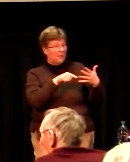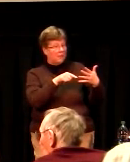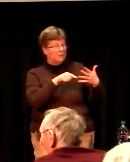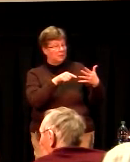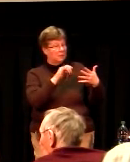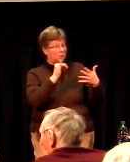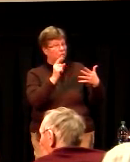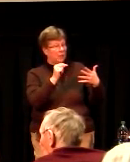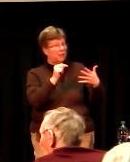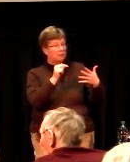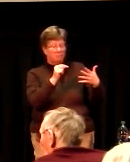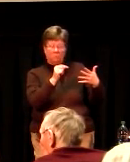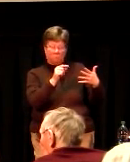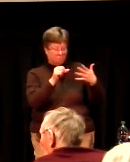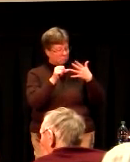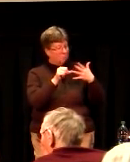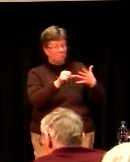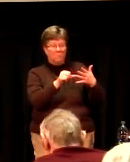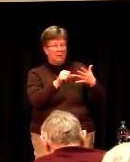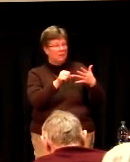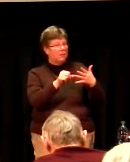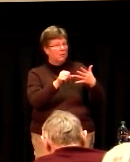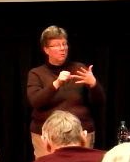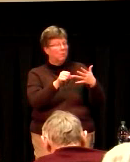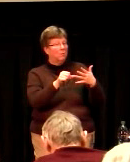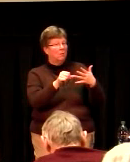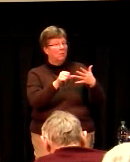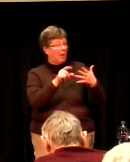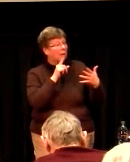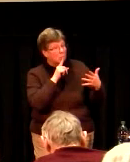getting bigger, and so the jet's actually being faster,